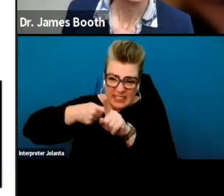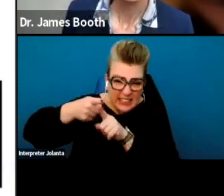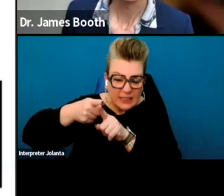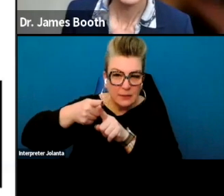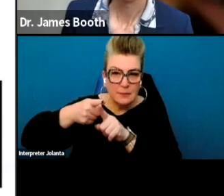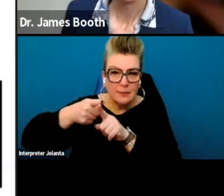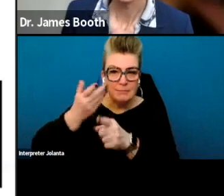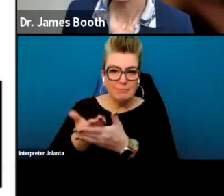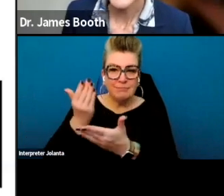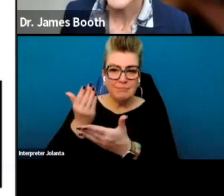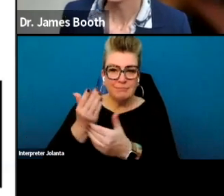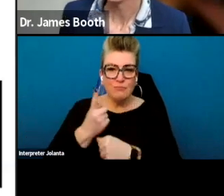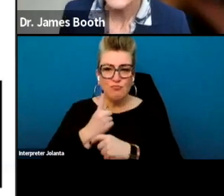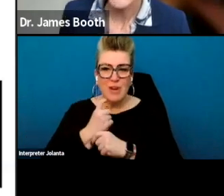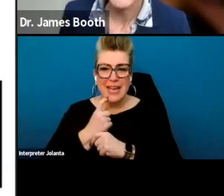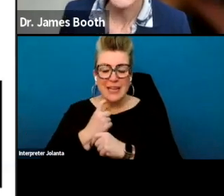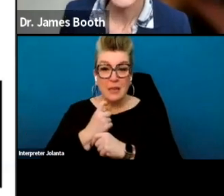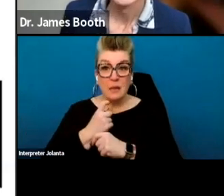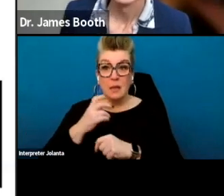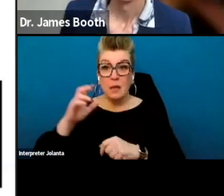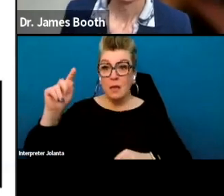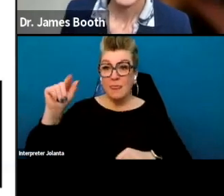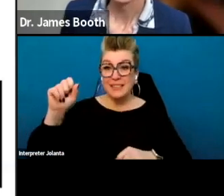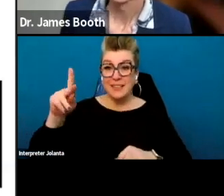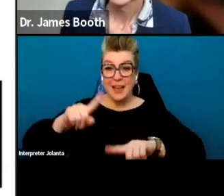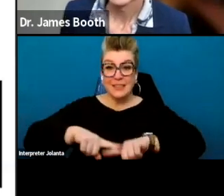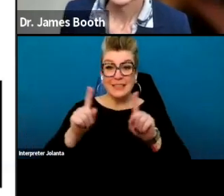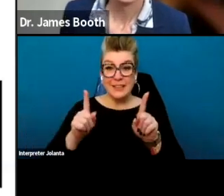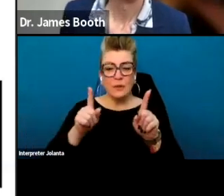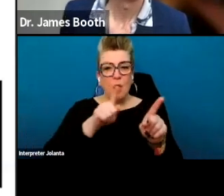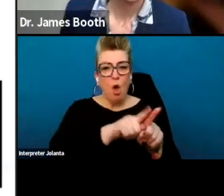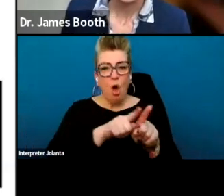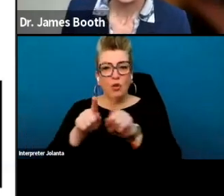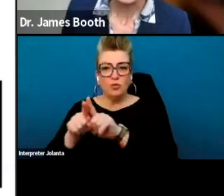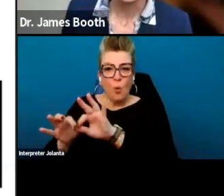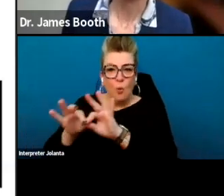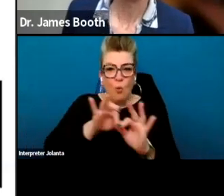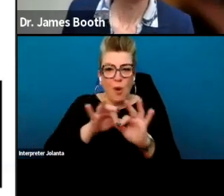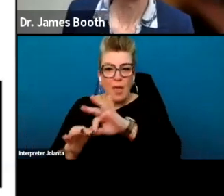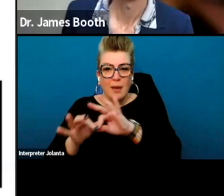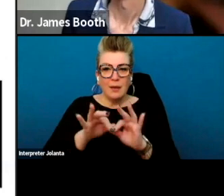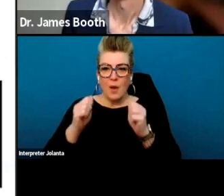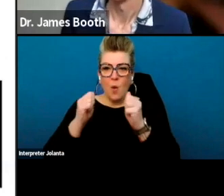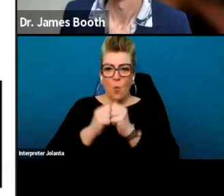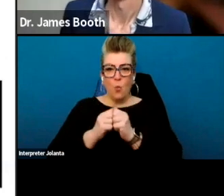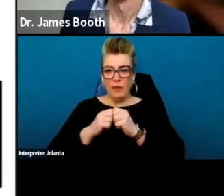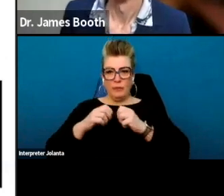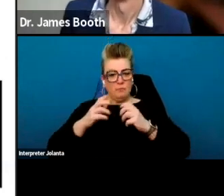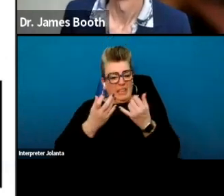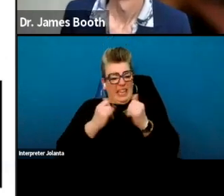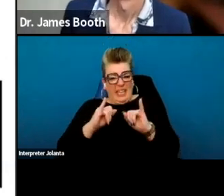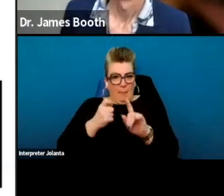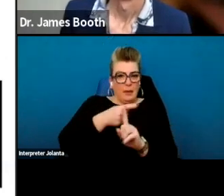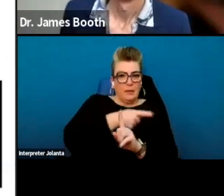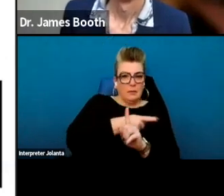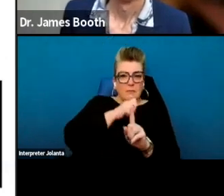here. Turns out that that task difference was also correlated with an independent measure